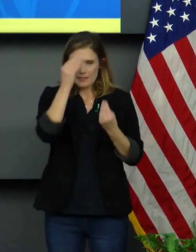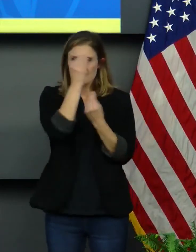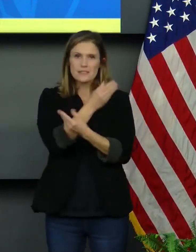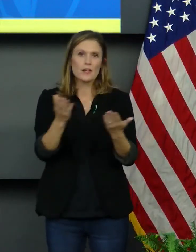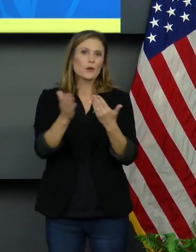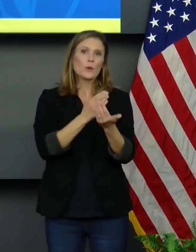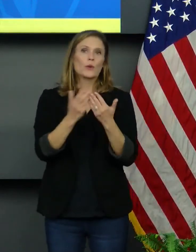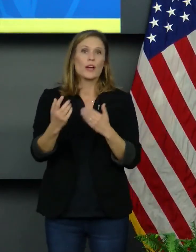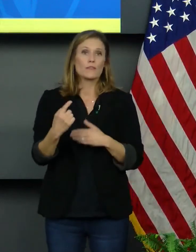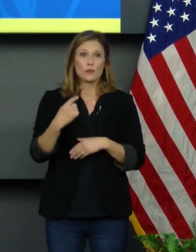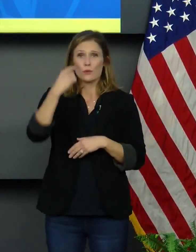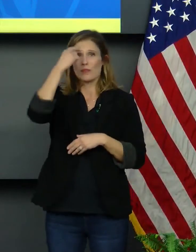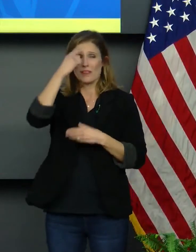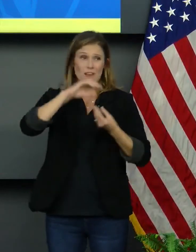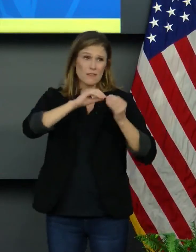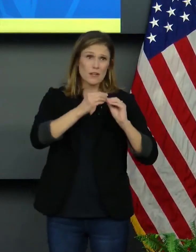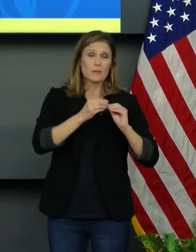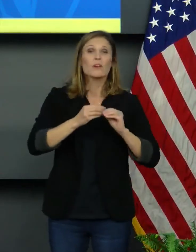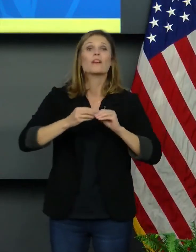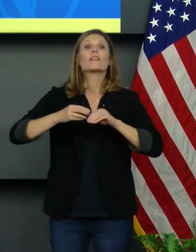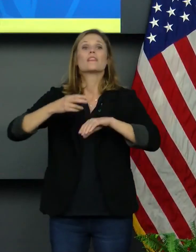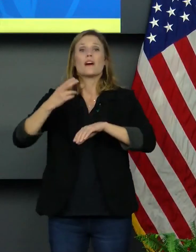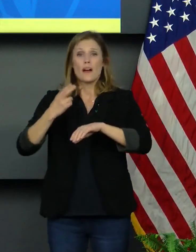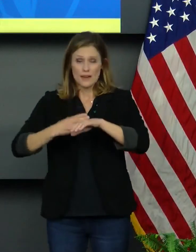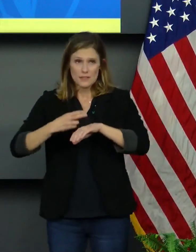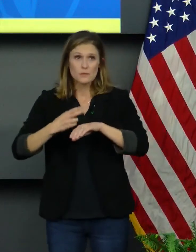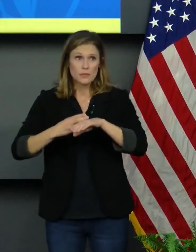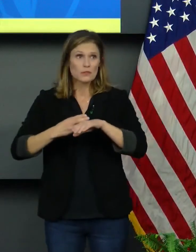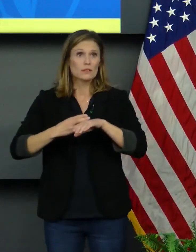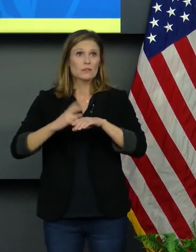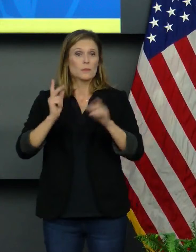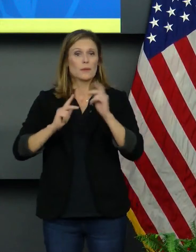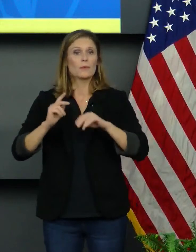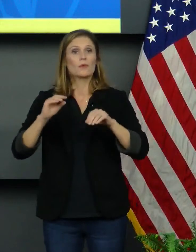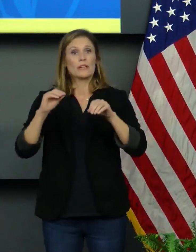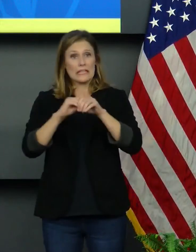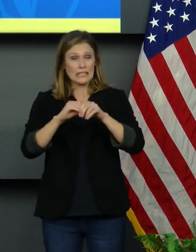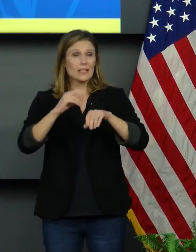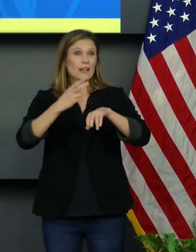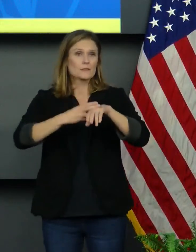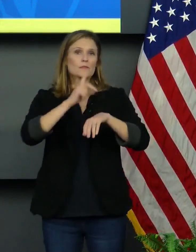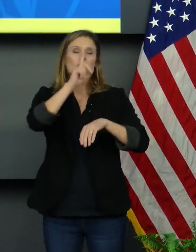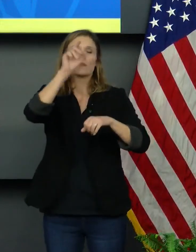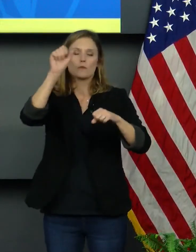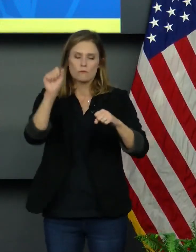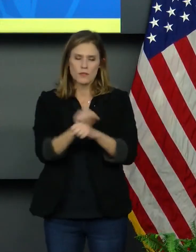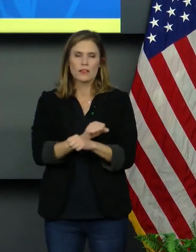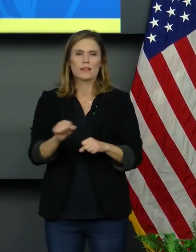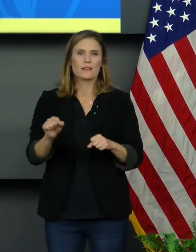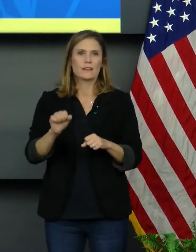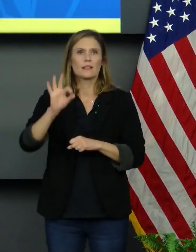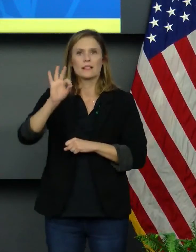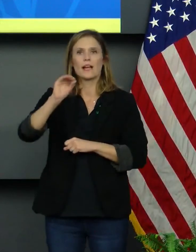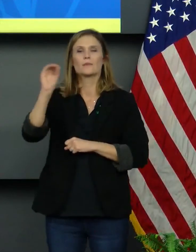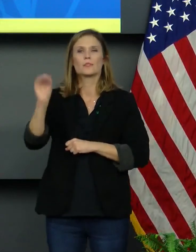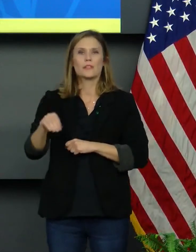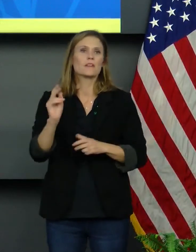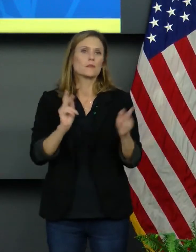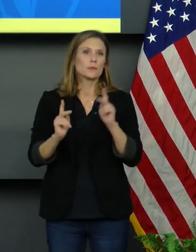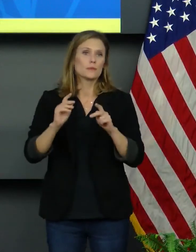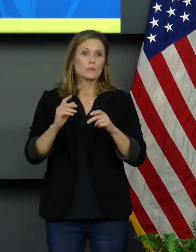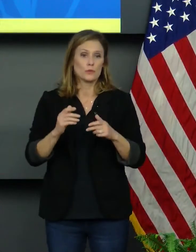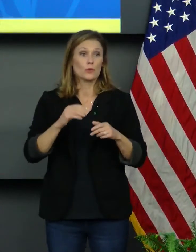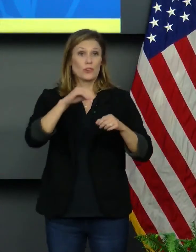regardless of what you think about the case counts, the hospitalizations are very, very real. And that 90% of the people that are